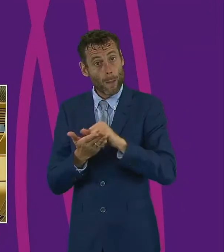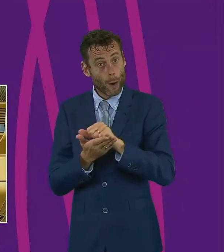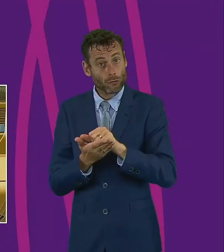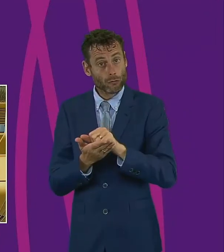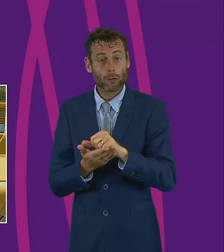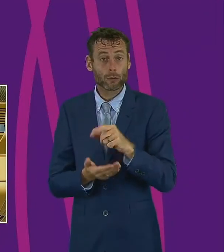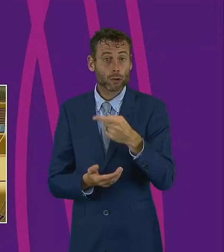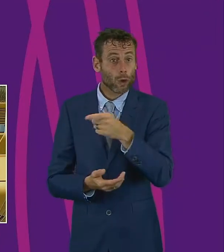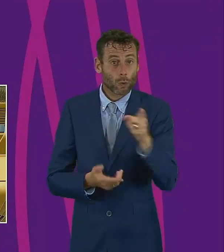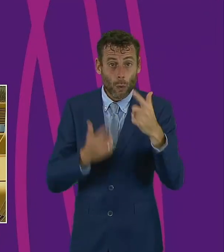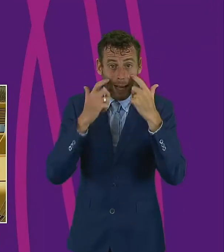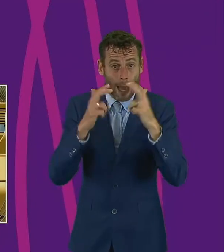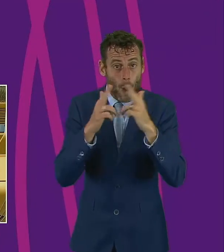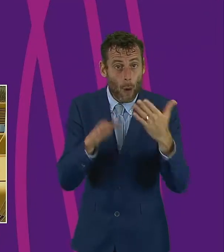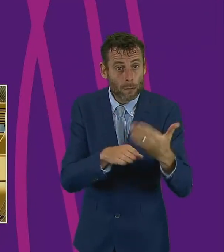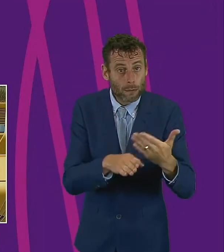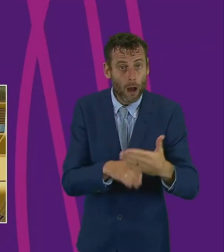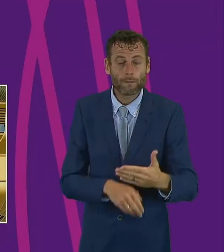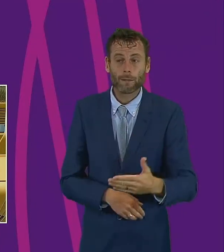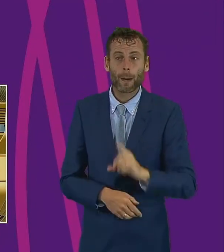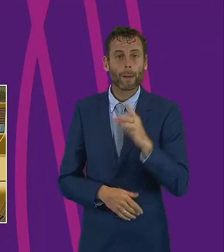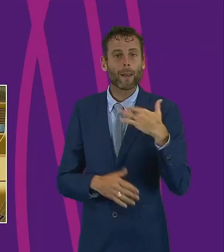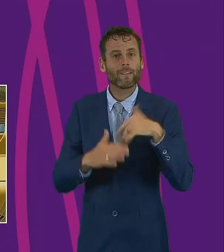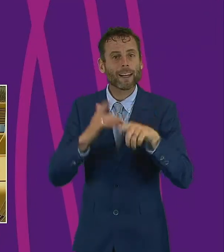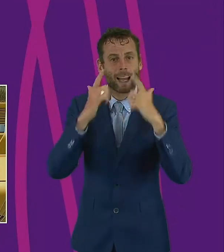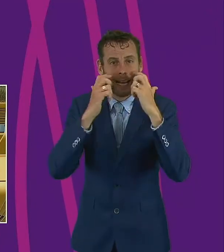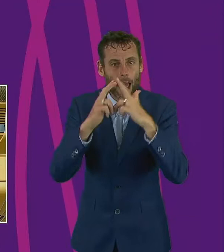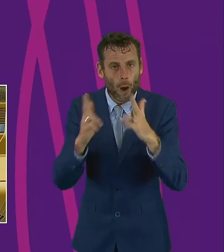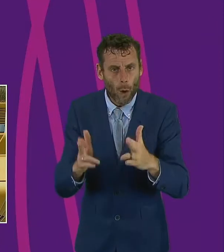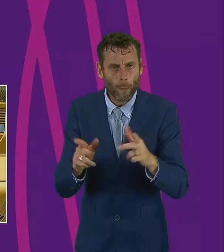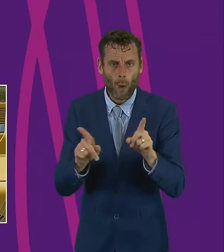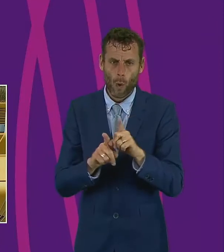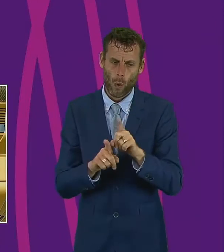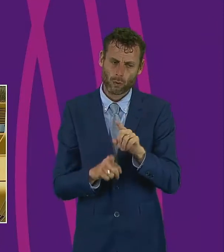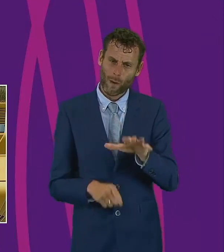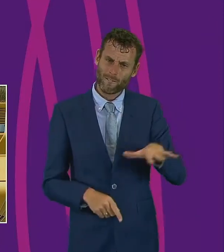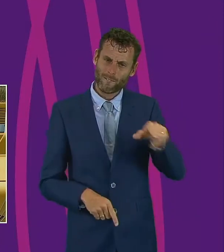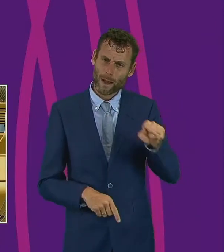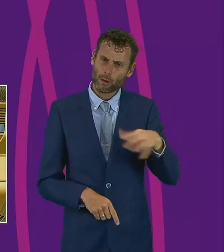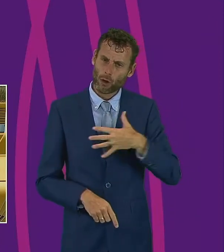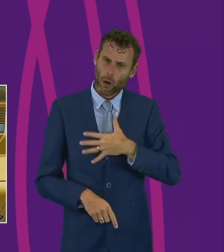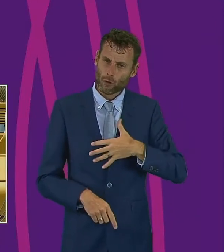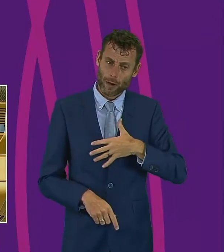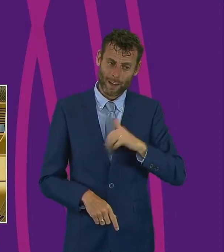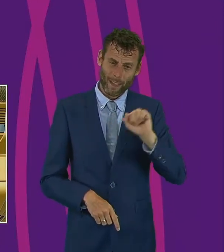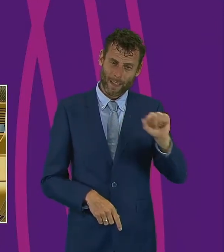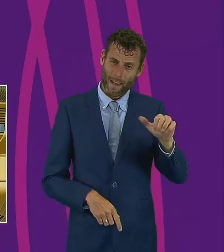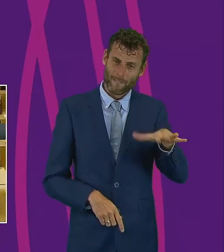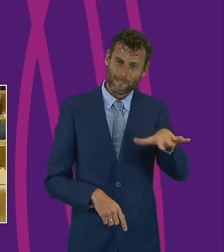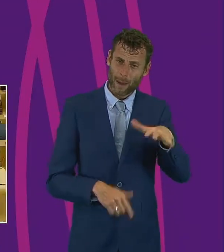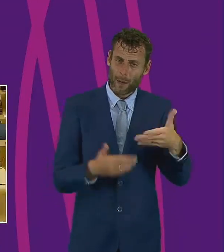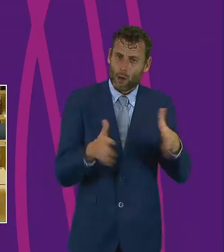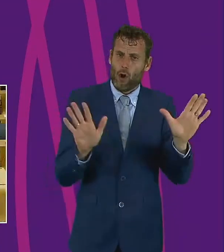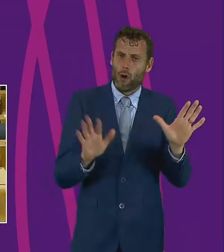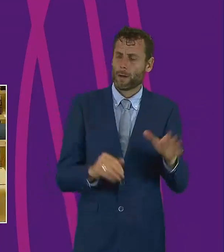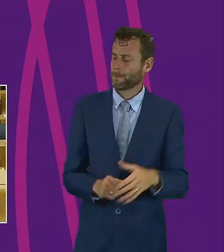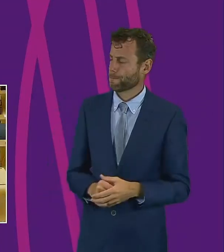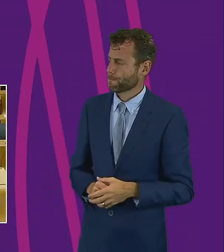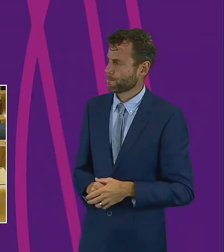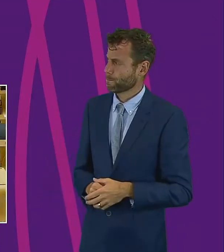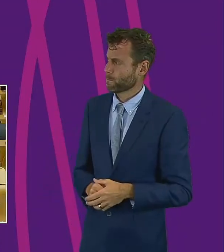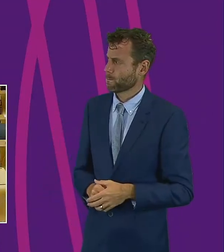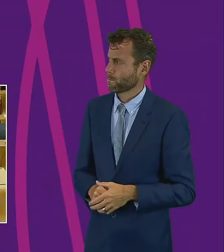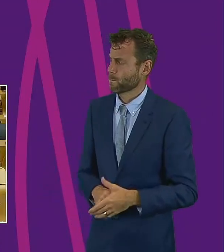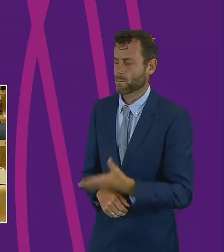staff, to care home residents, and to the grieving families of those who have lost loved ones? First Minister. I'd say to Richard